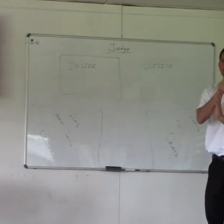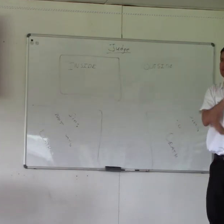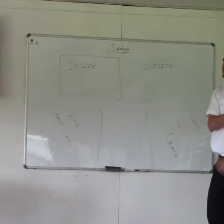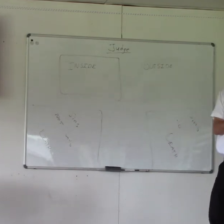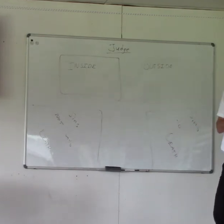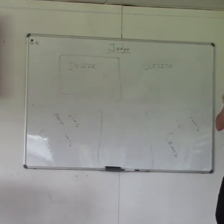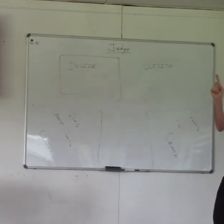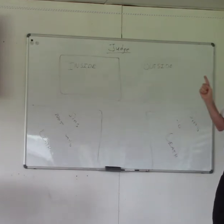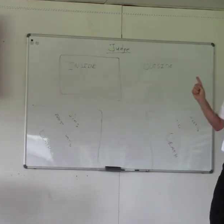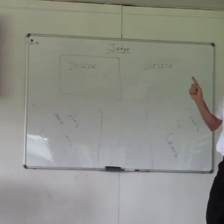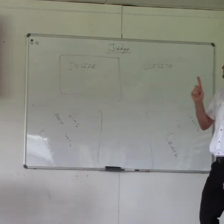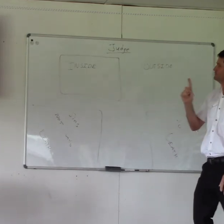he comes up.